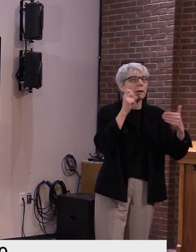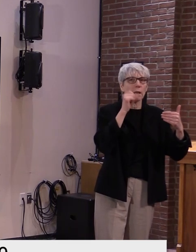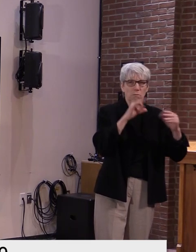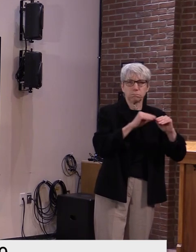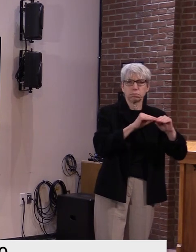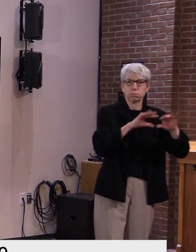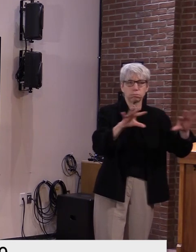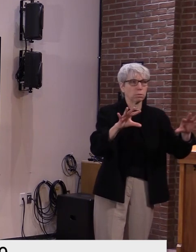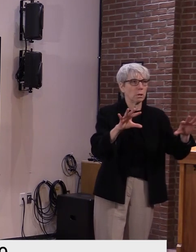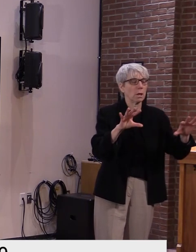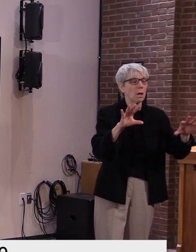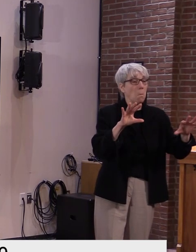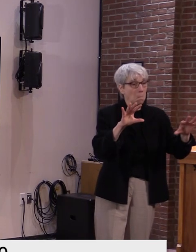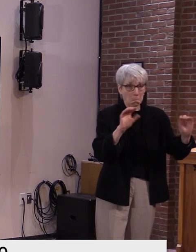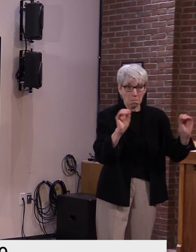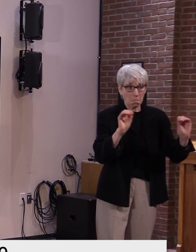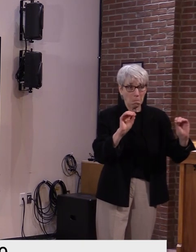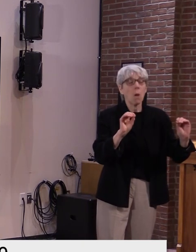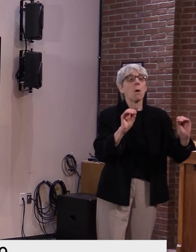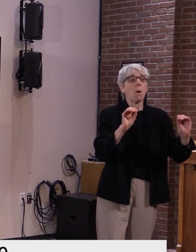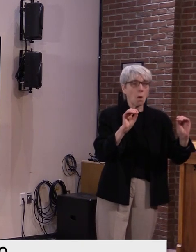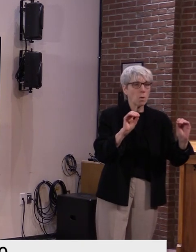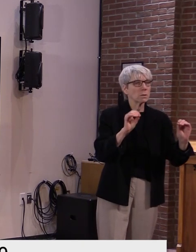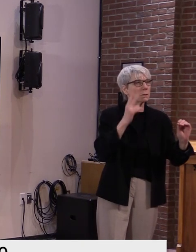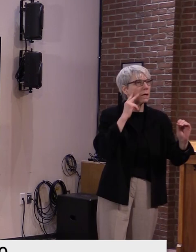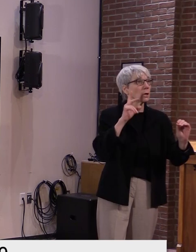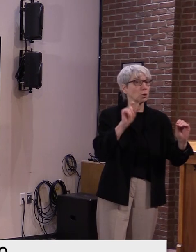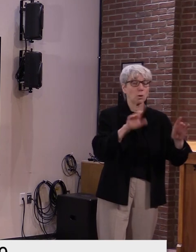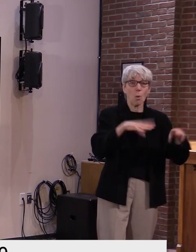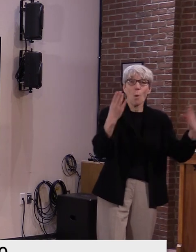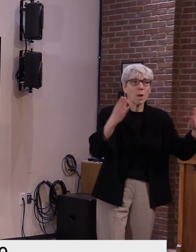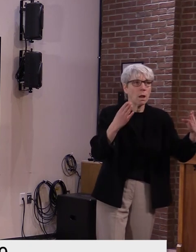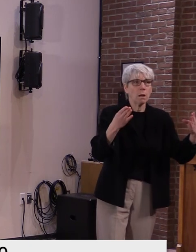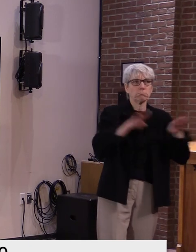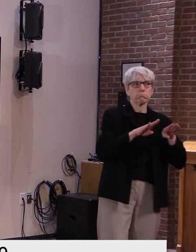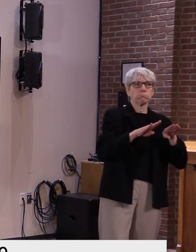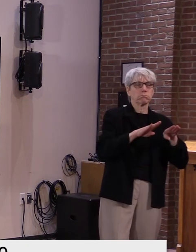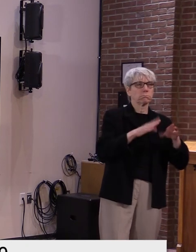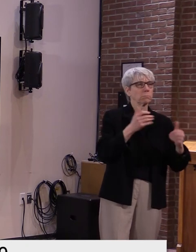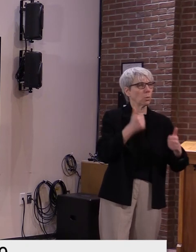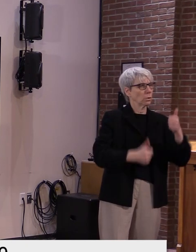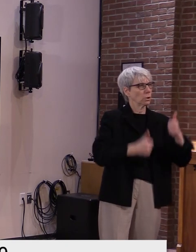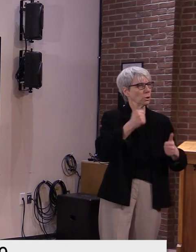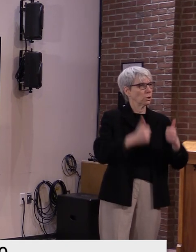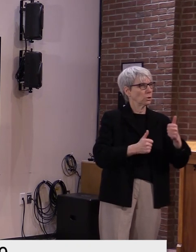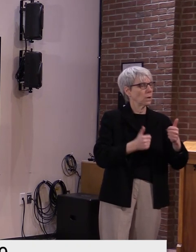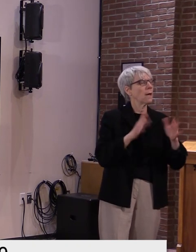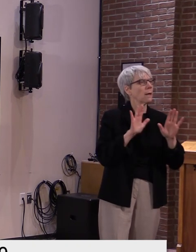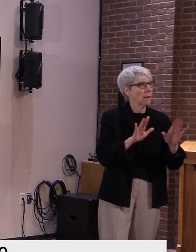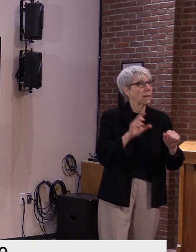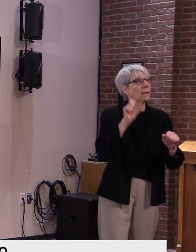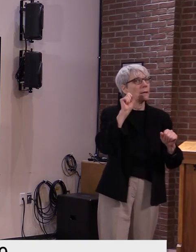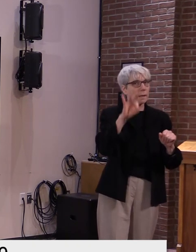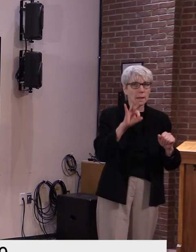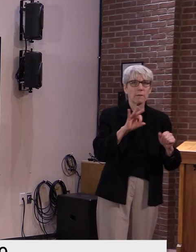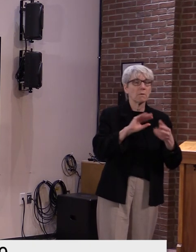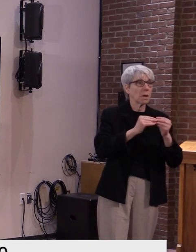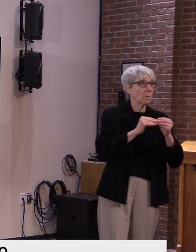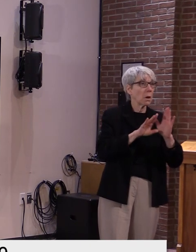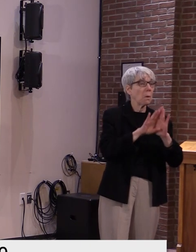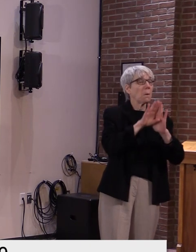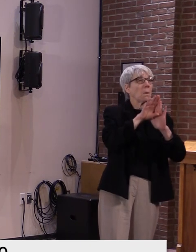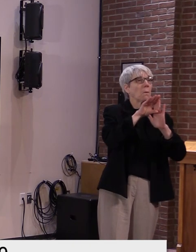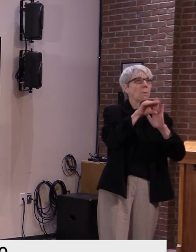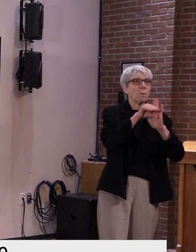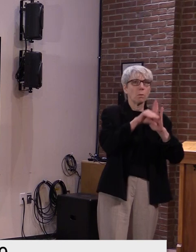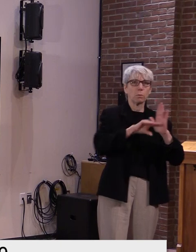some steps or take more steps, I think you said. If the data continues to trend down for the worst,